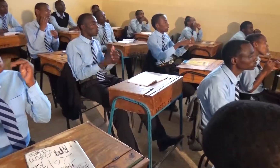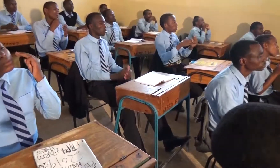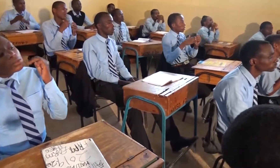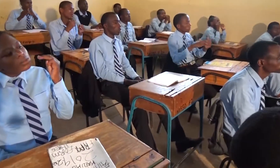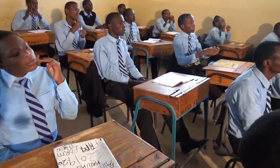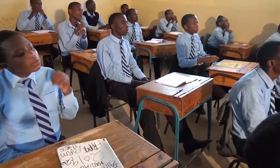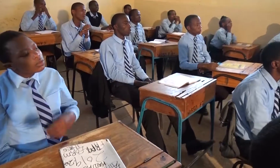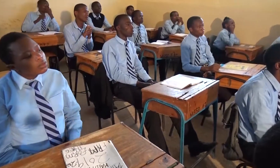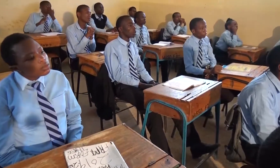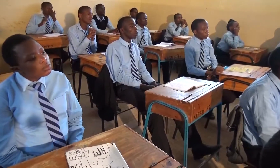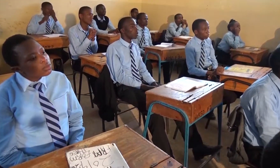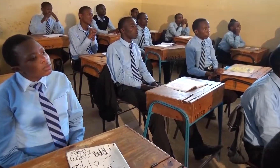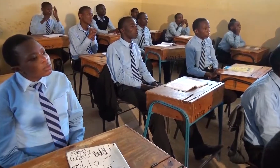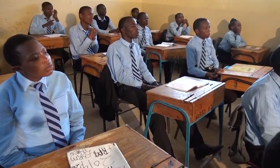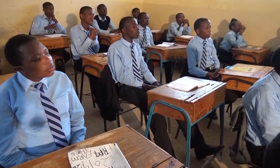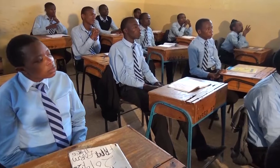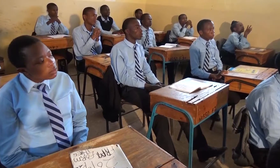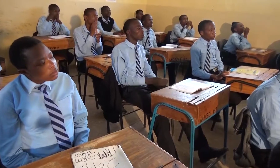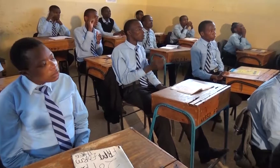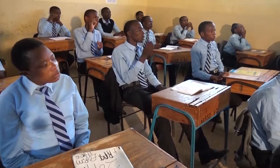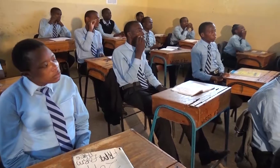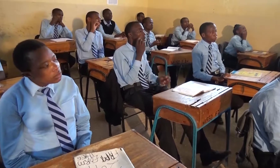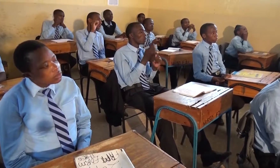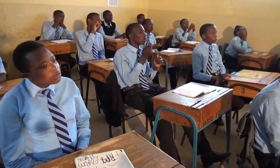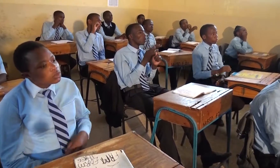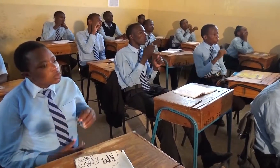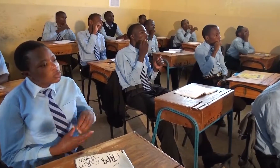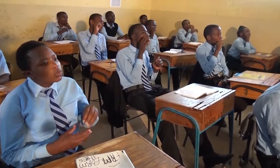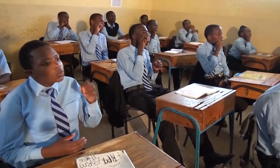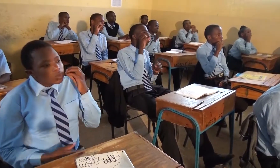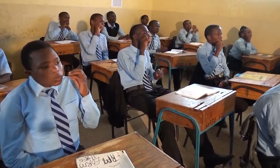To disappear from where? From house